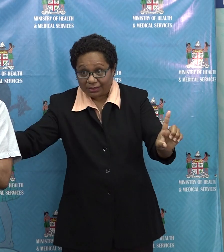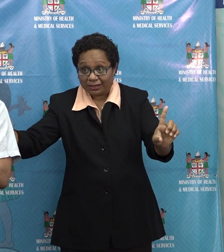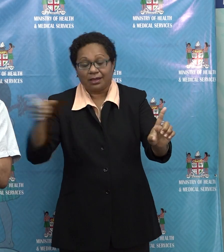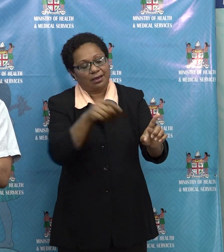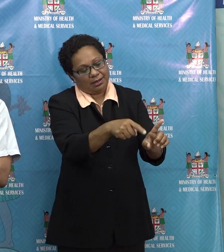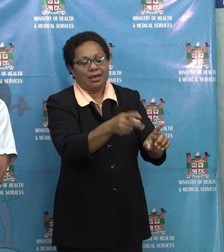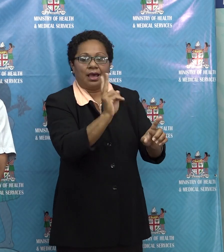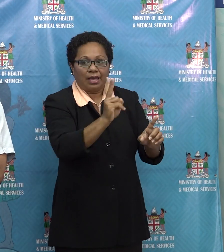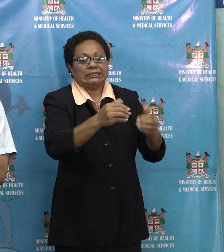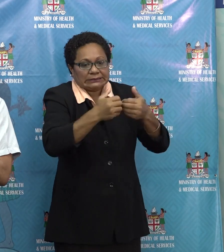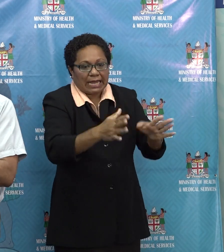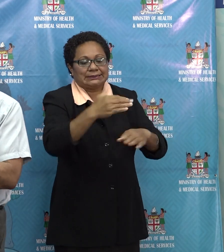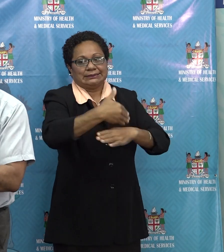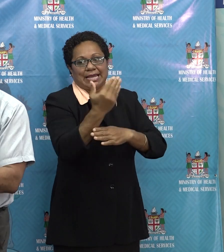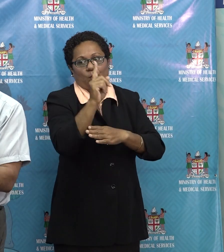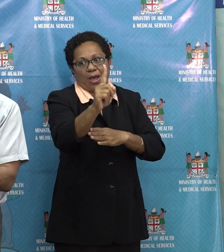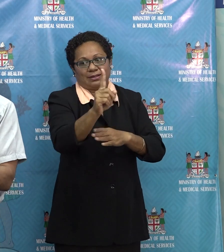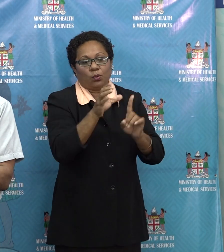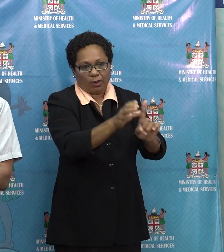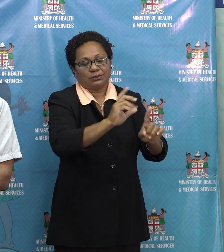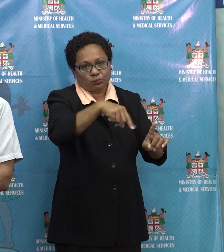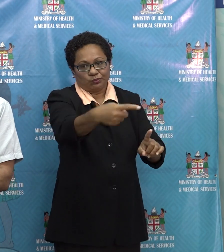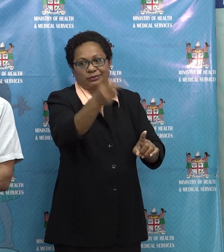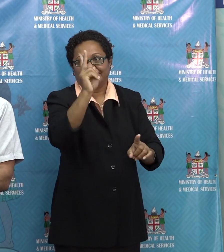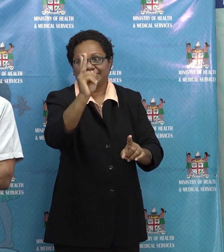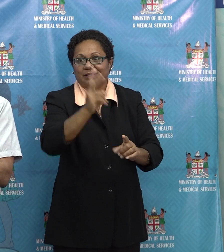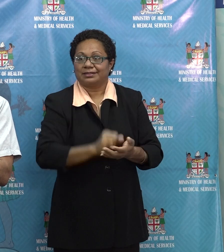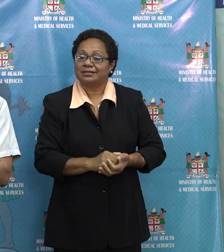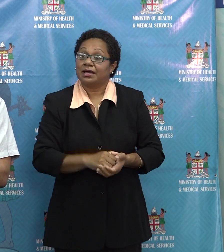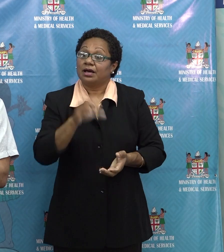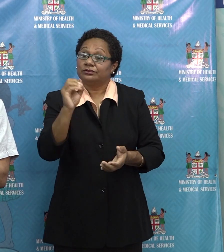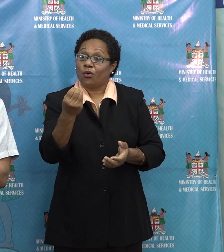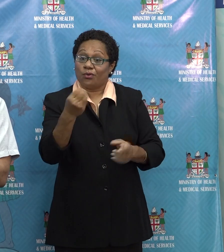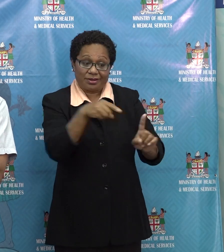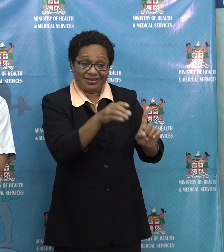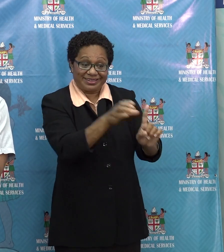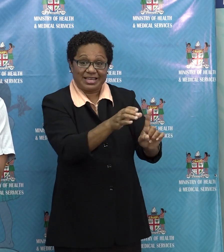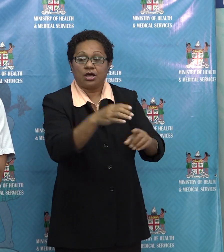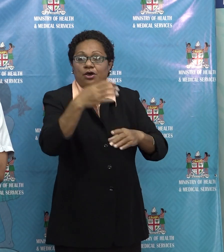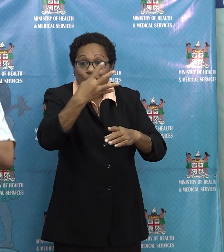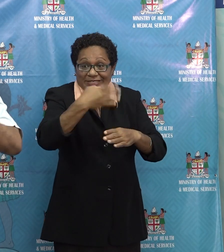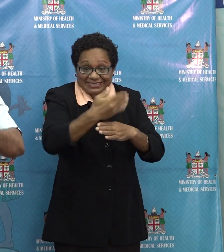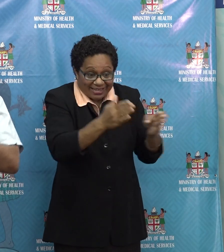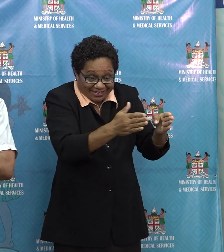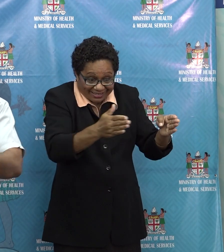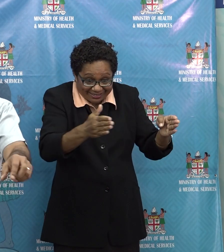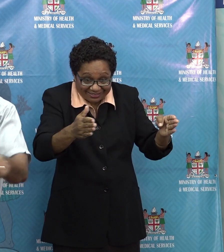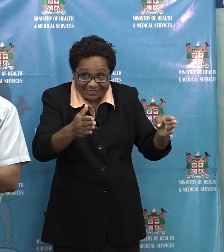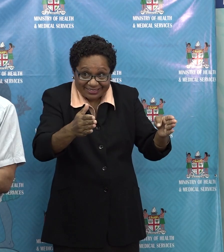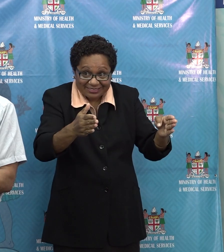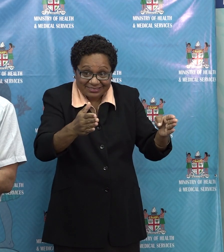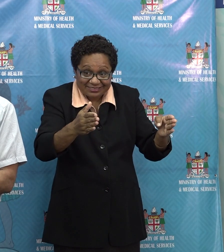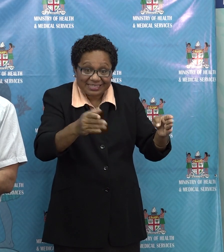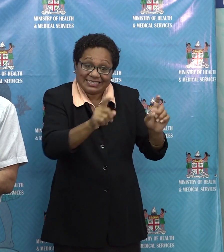one. So in actual fact, this person got positive within the 14 days, but it's within 14 days of the last case that left the